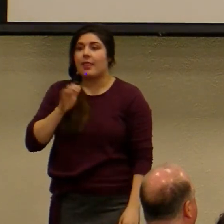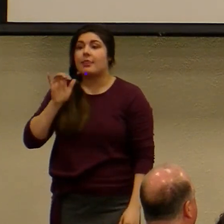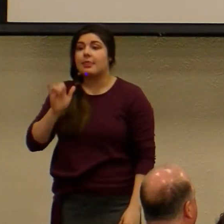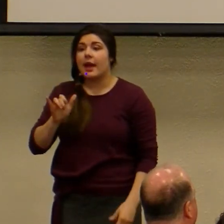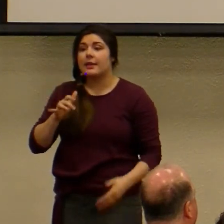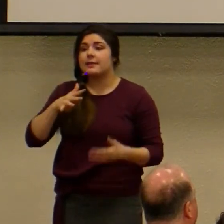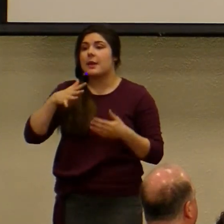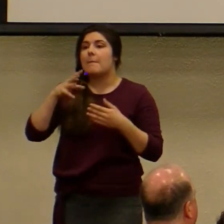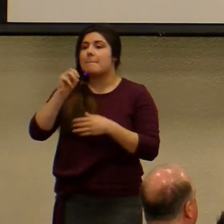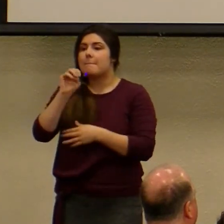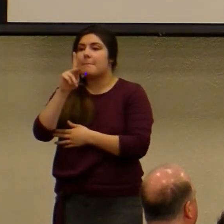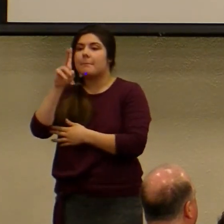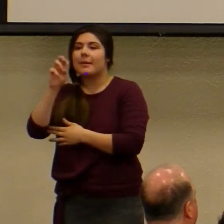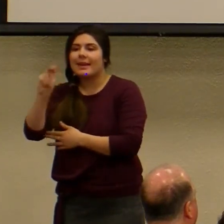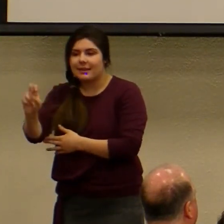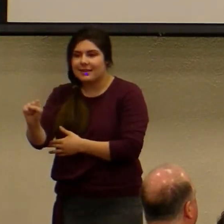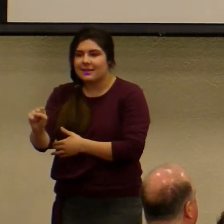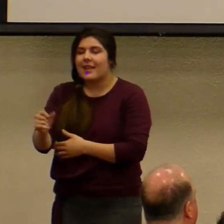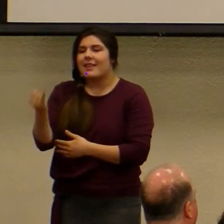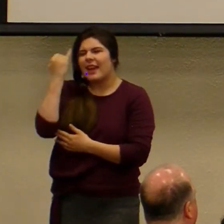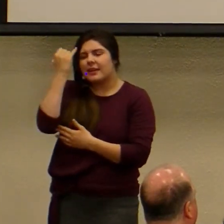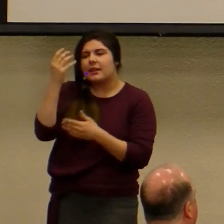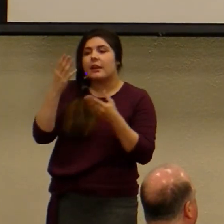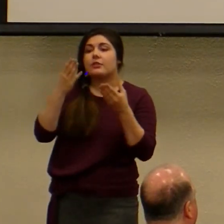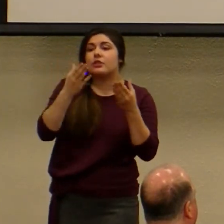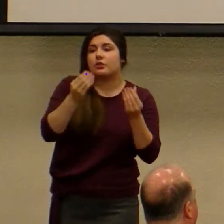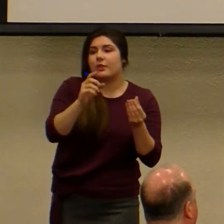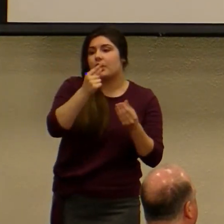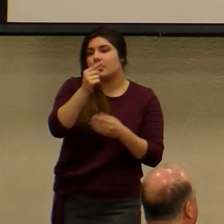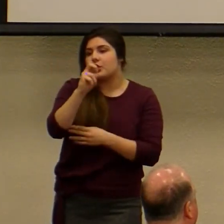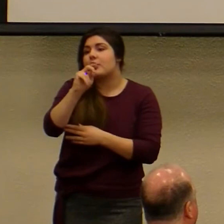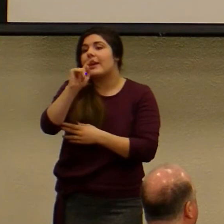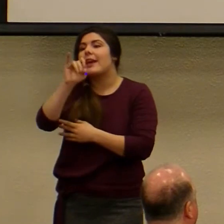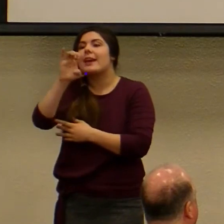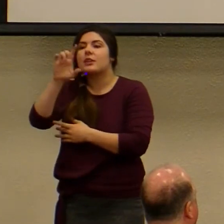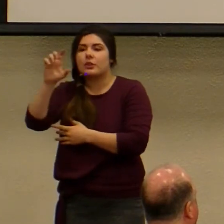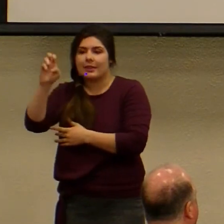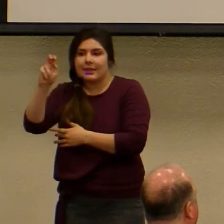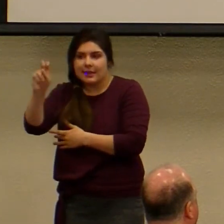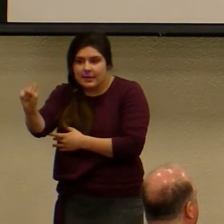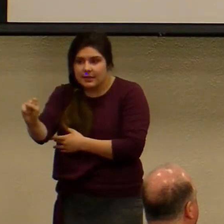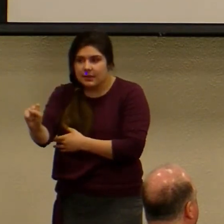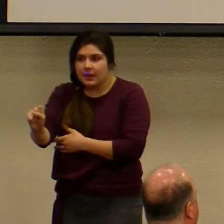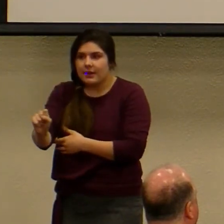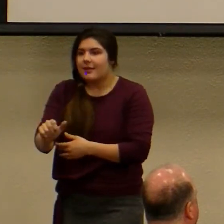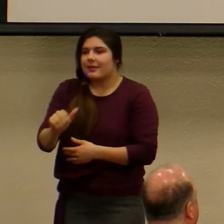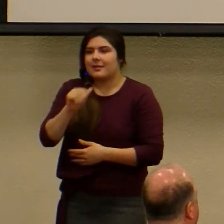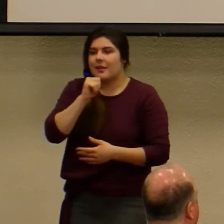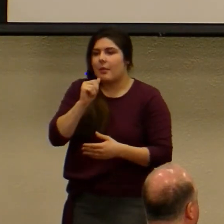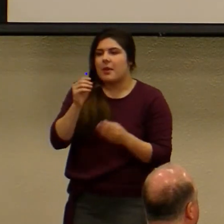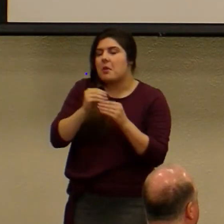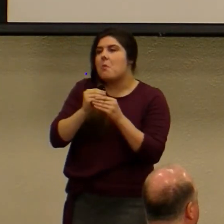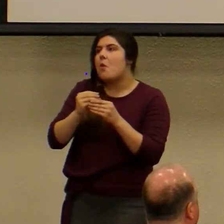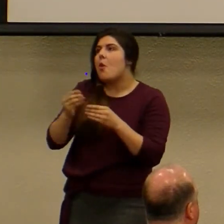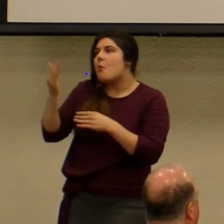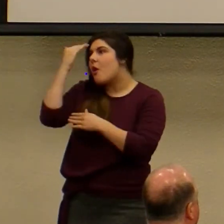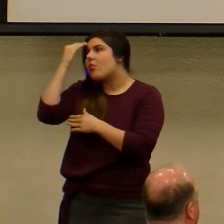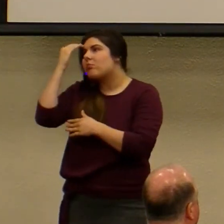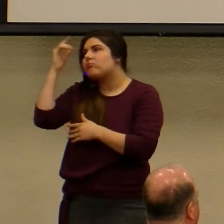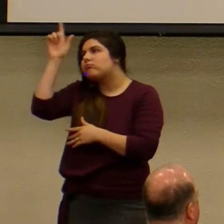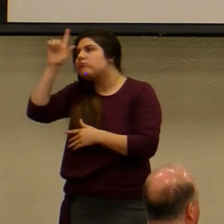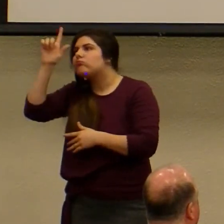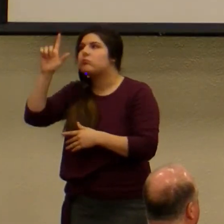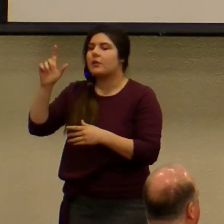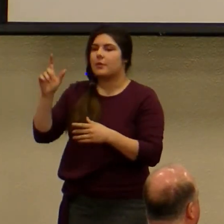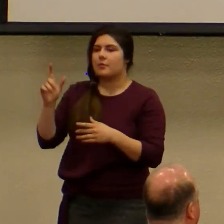of gentleness then is not that I'm trying to win the argument by being more erudite or being more logical or being more savvy than